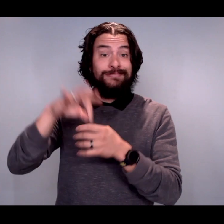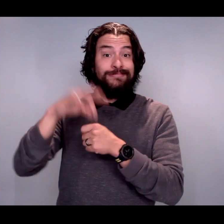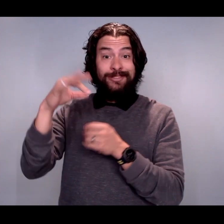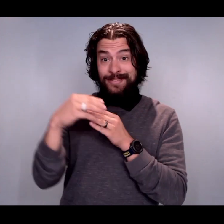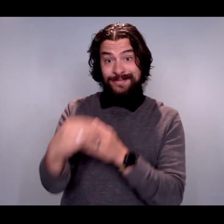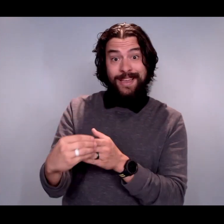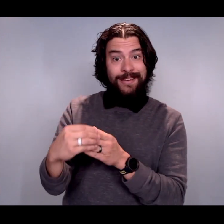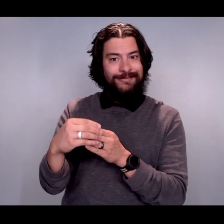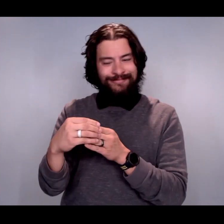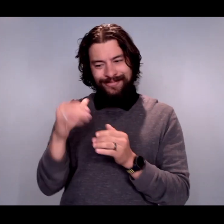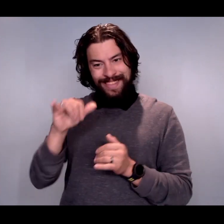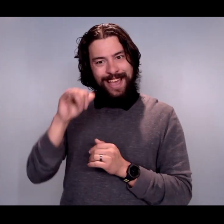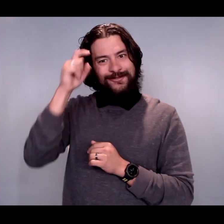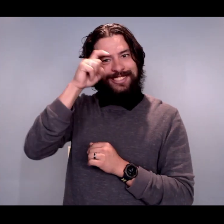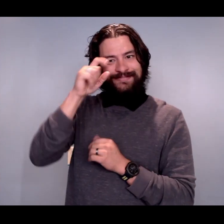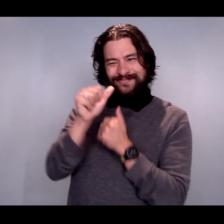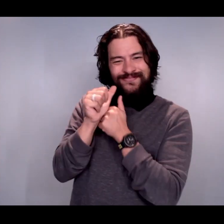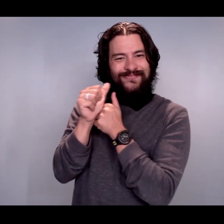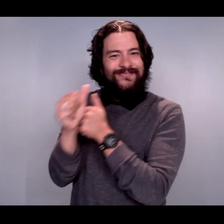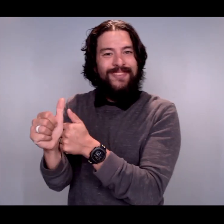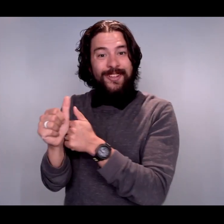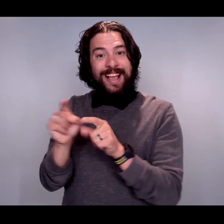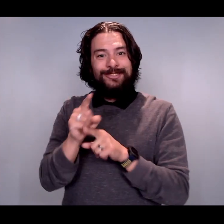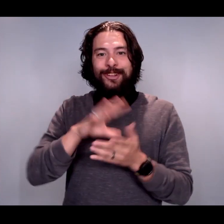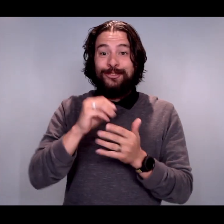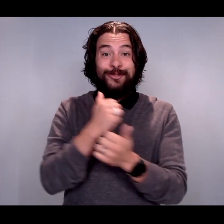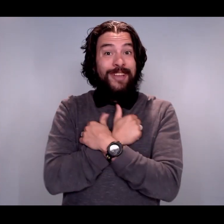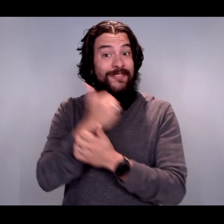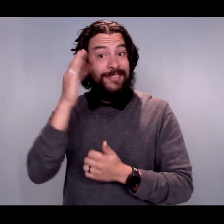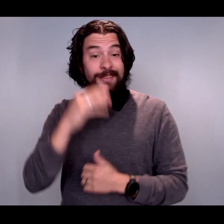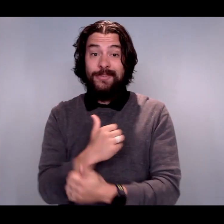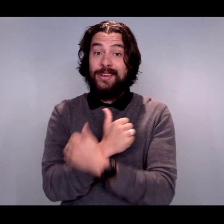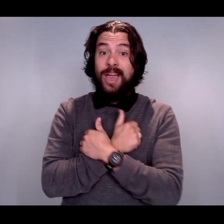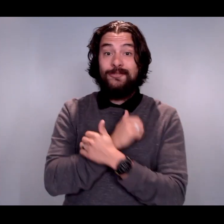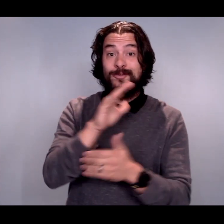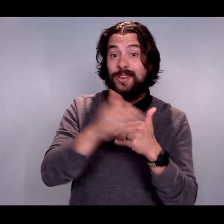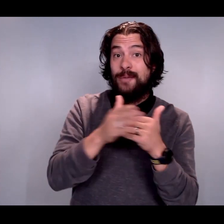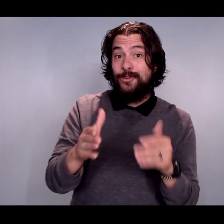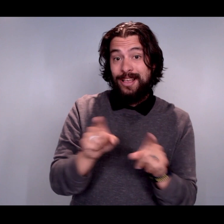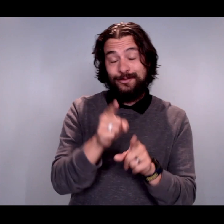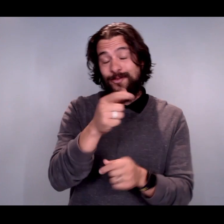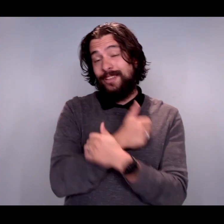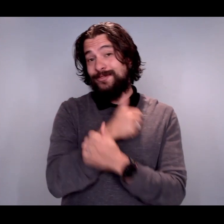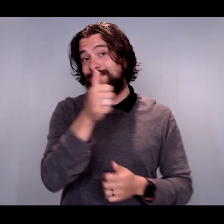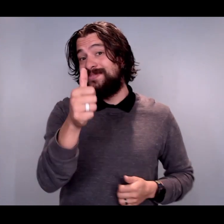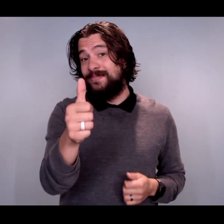that wisdom as you learn to love God and to love your neighbor as yourself.